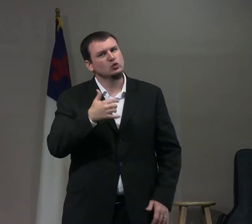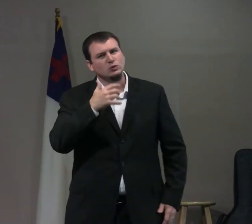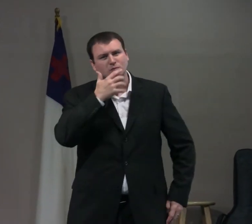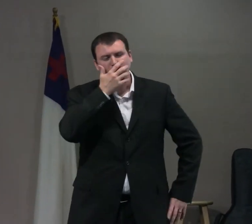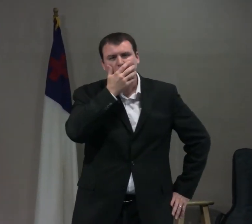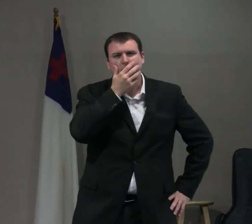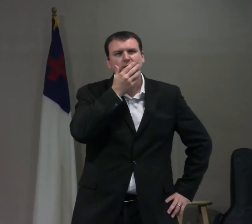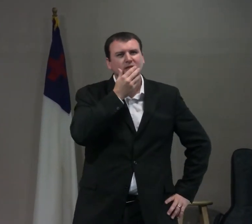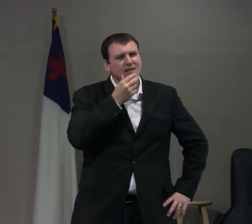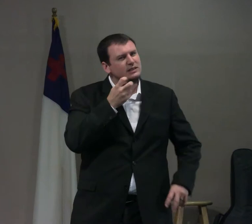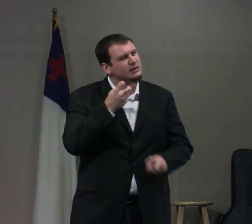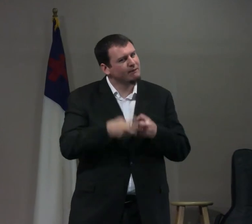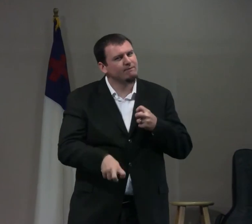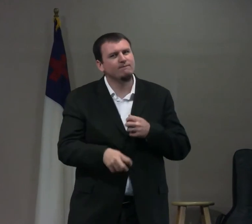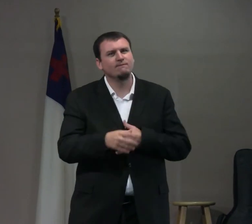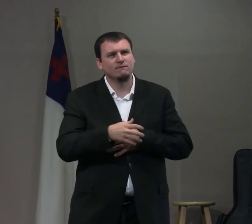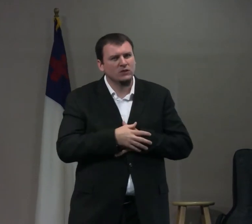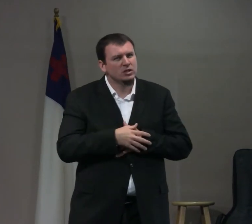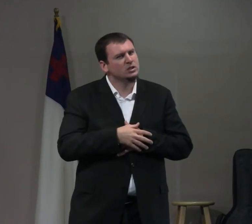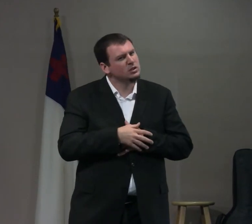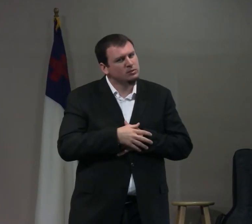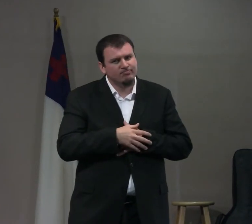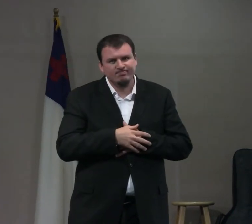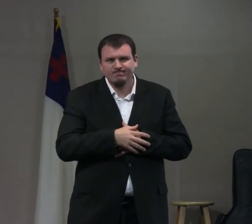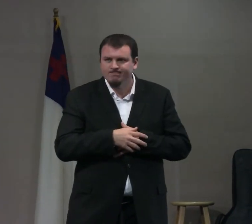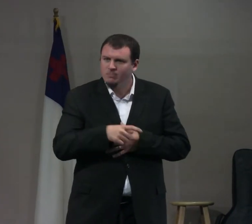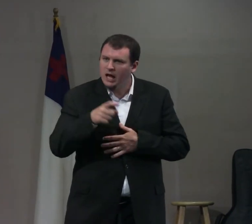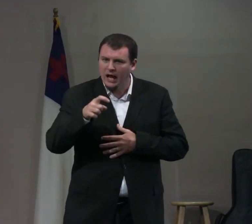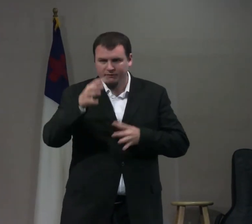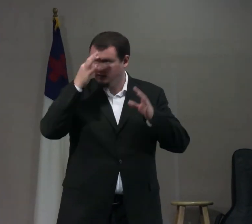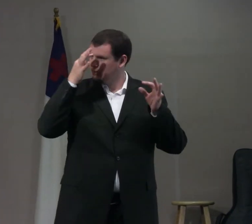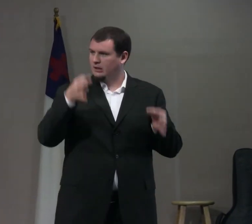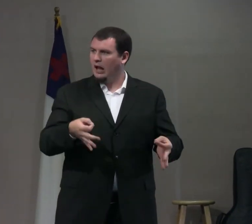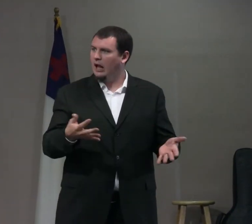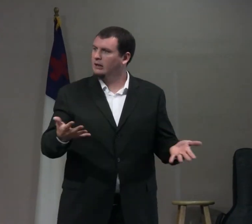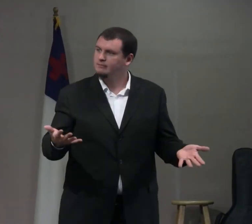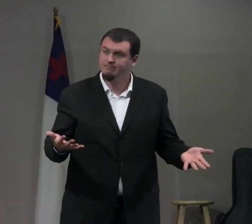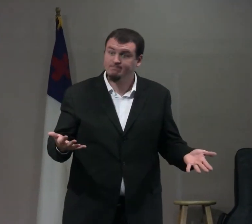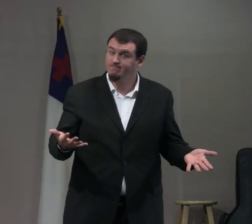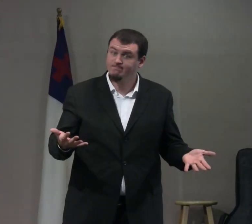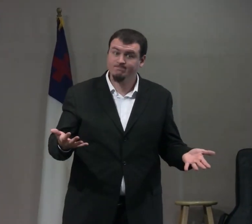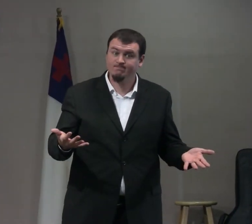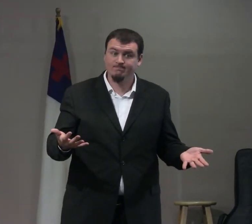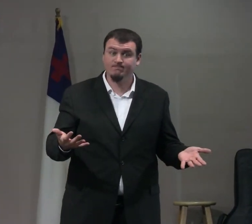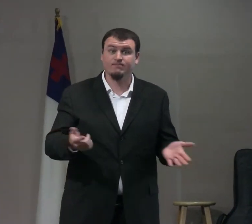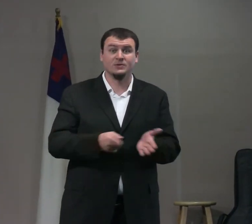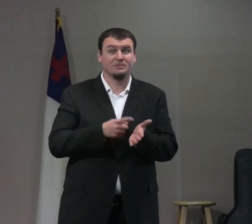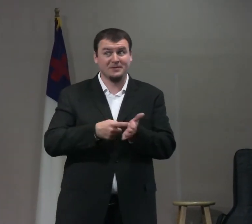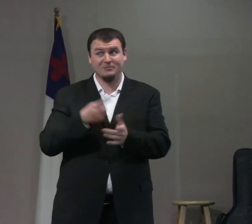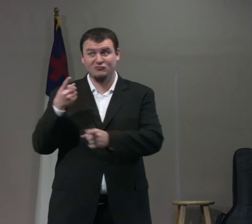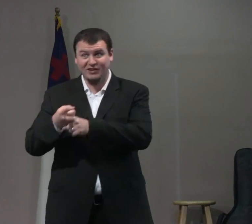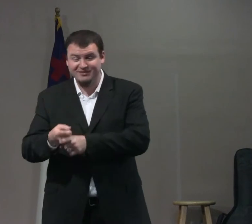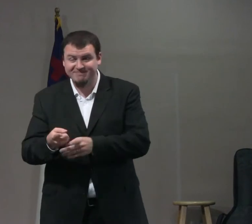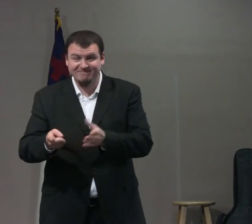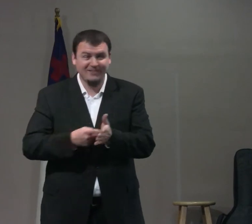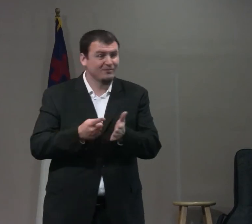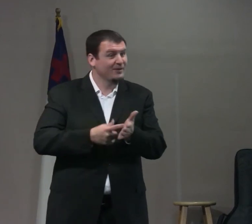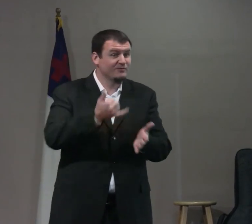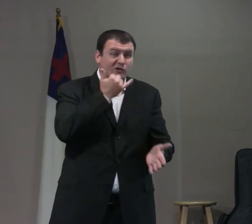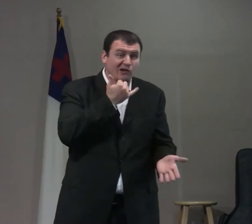Sometimes we make decisions. We have to make decisions fast. And sometimes we have tough decisions. Sometimes